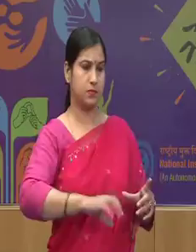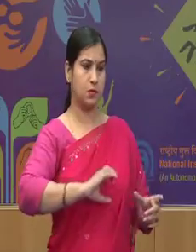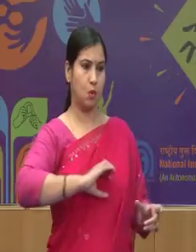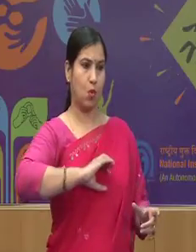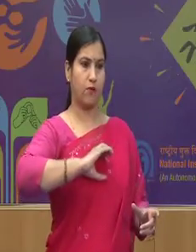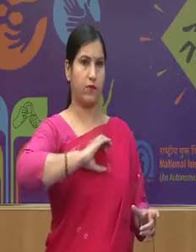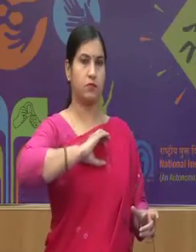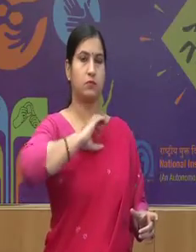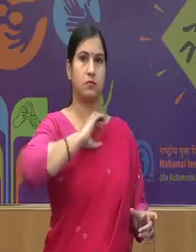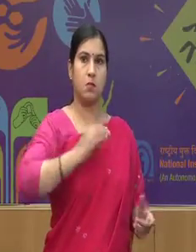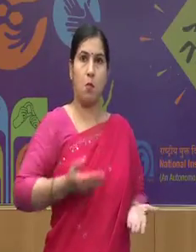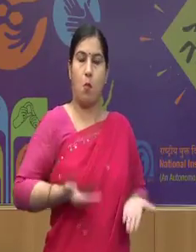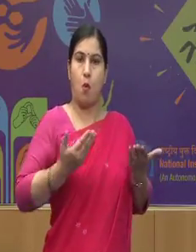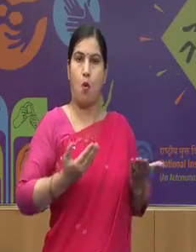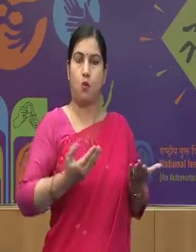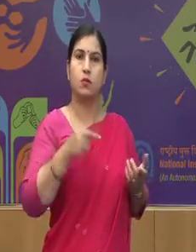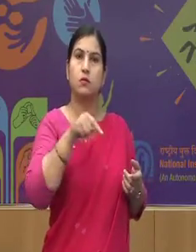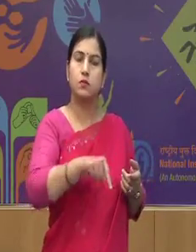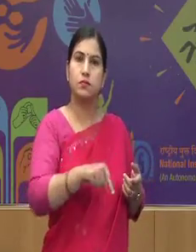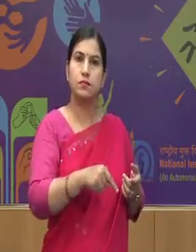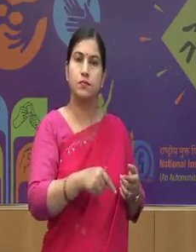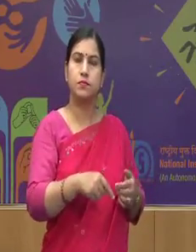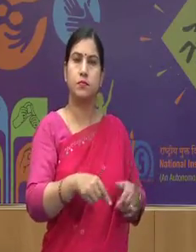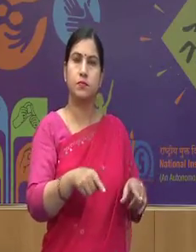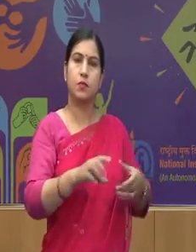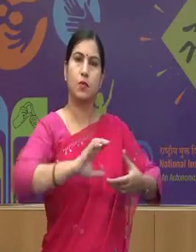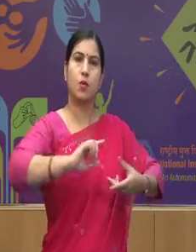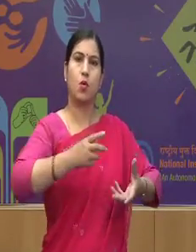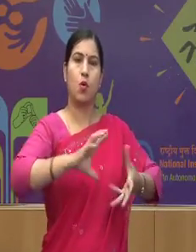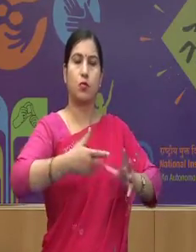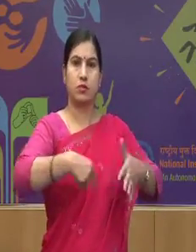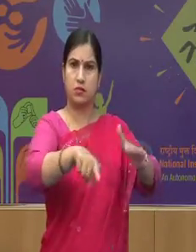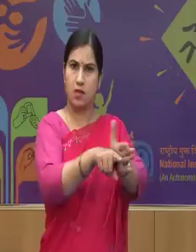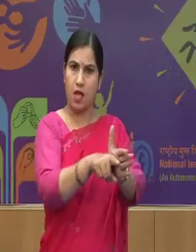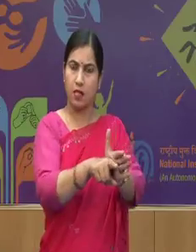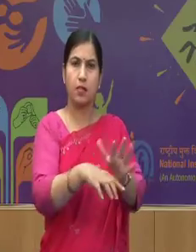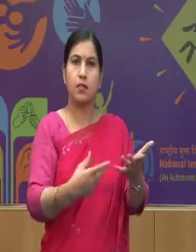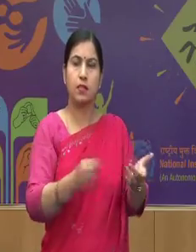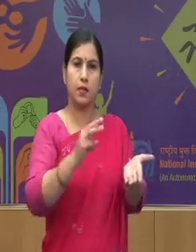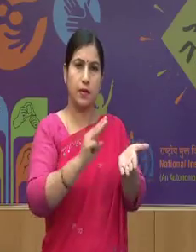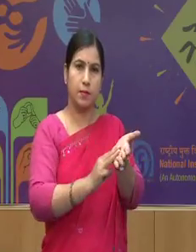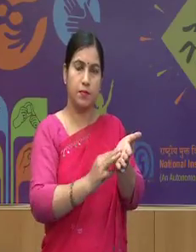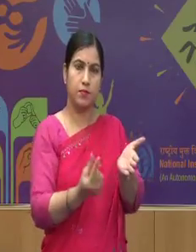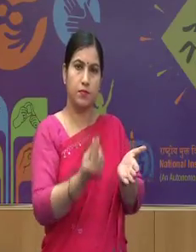confidence and he signed the Munich Pact with France and Britain